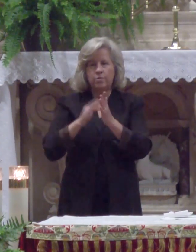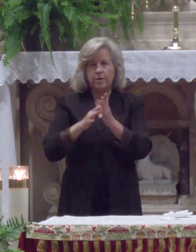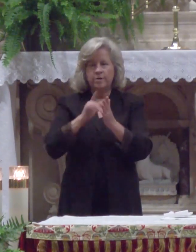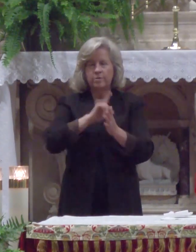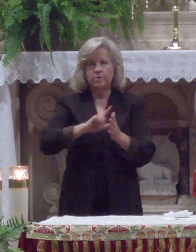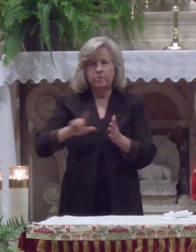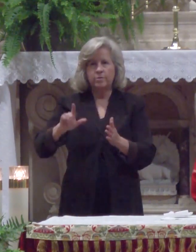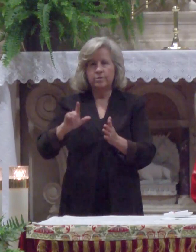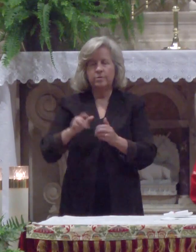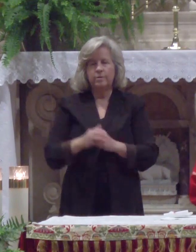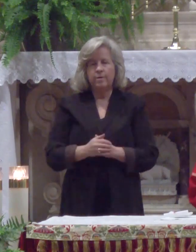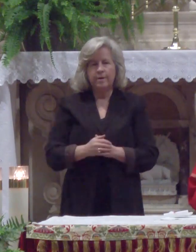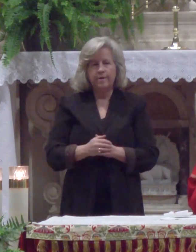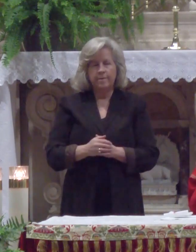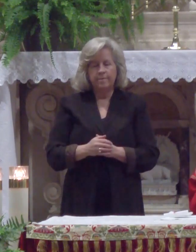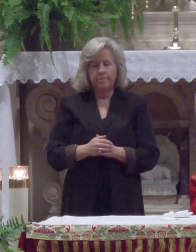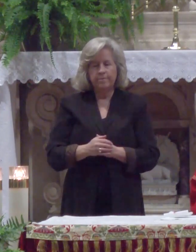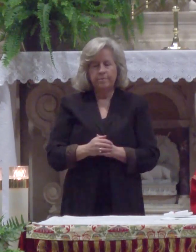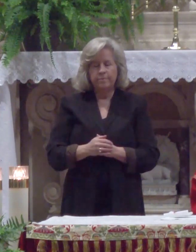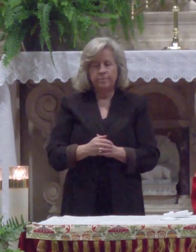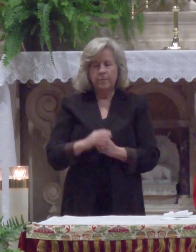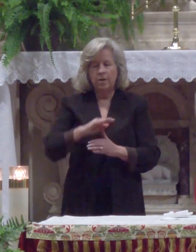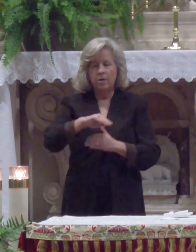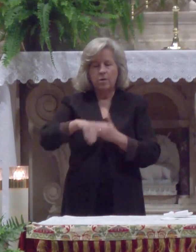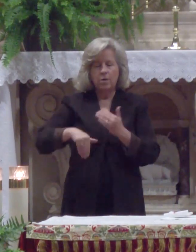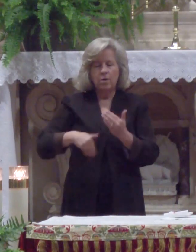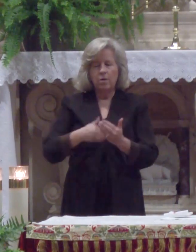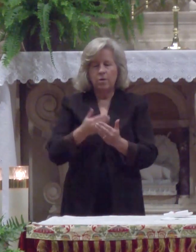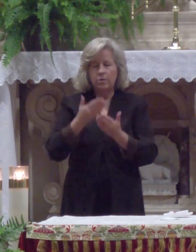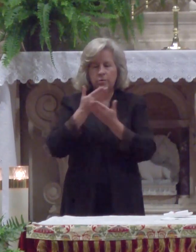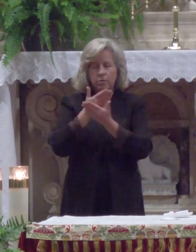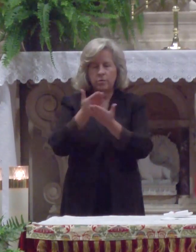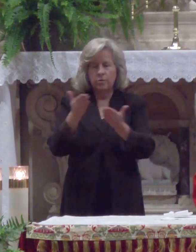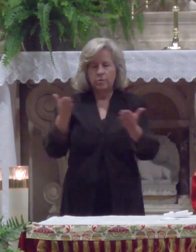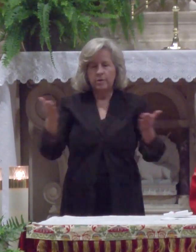you bestow on the world all that is good.